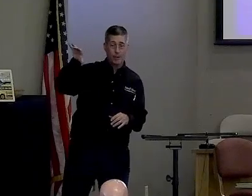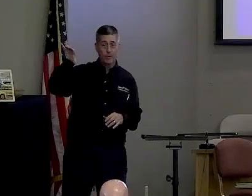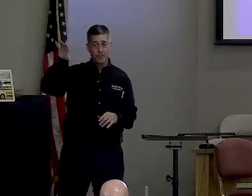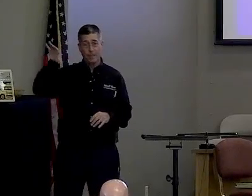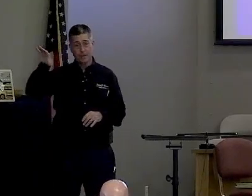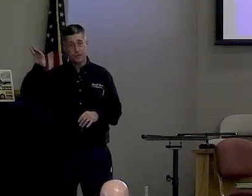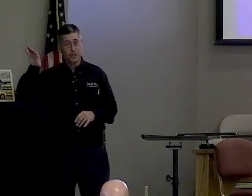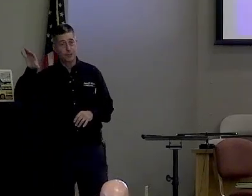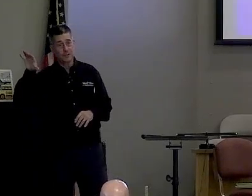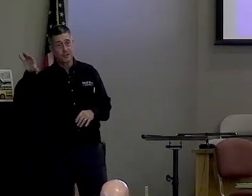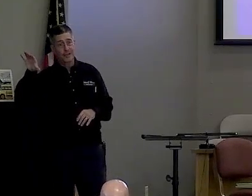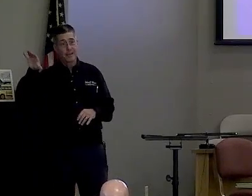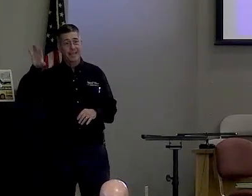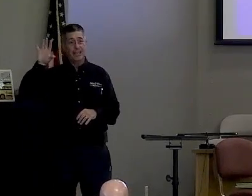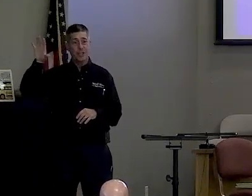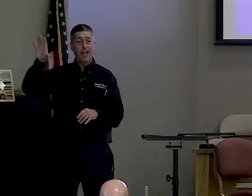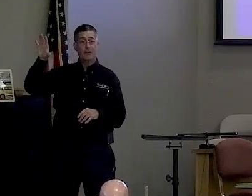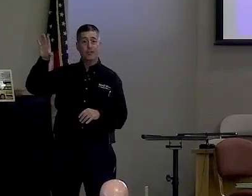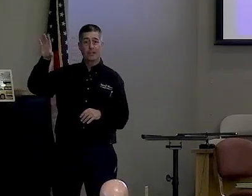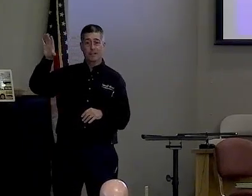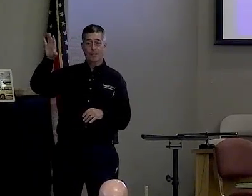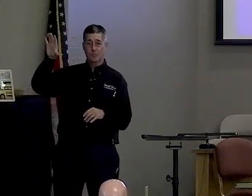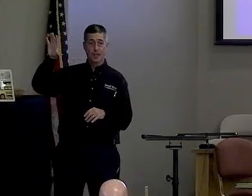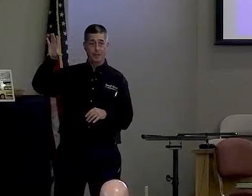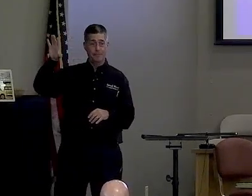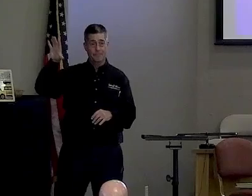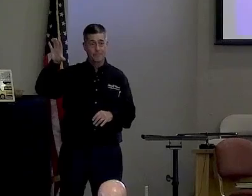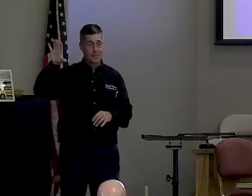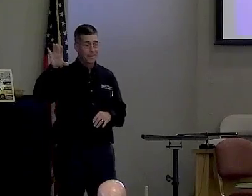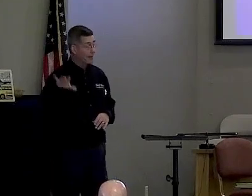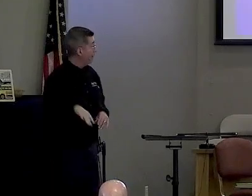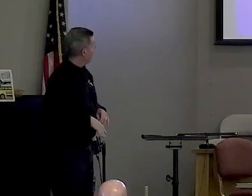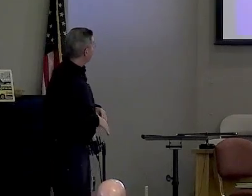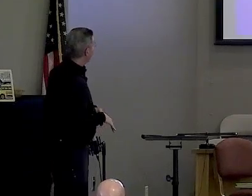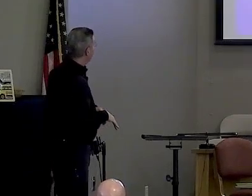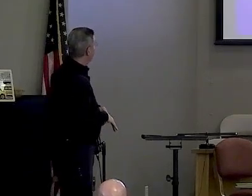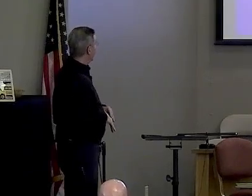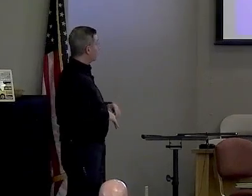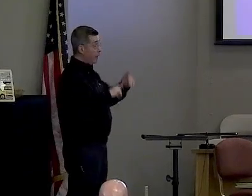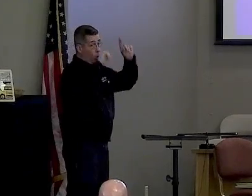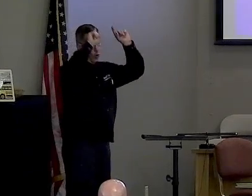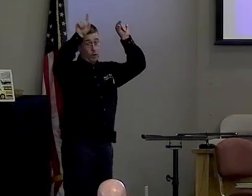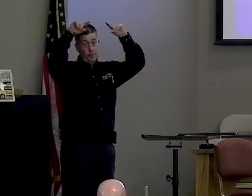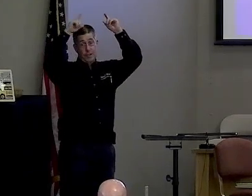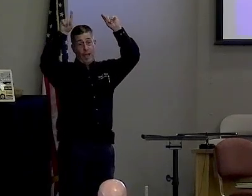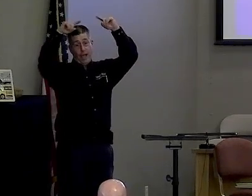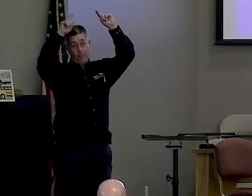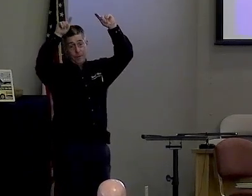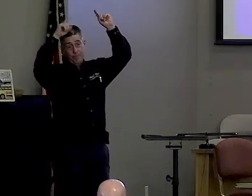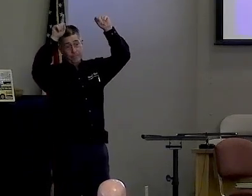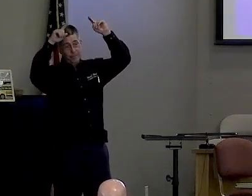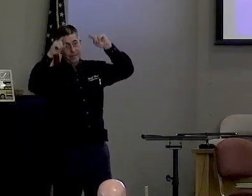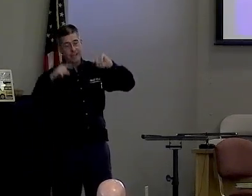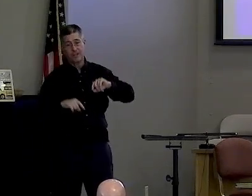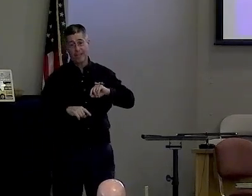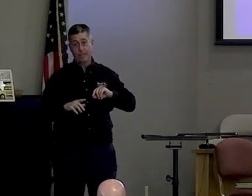receptive skills. Catch everything that comes in. There's a recorder on the top. That's a tape